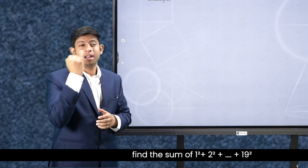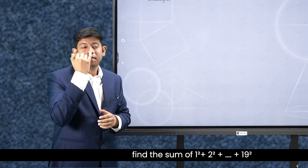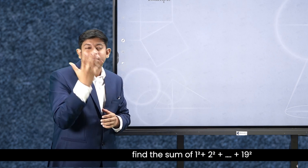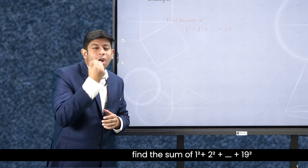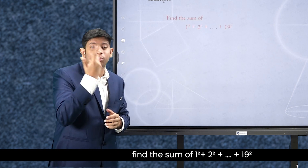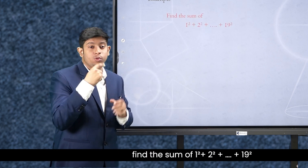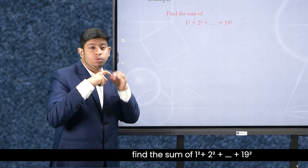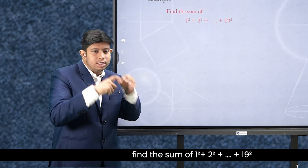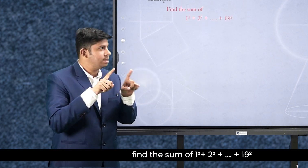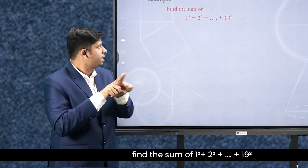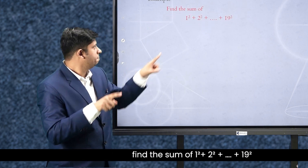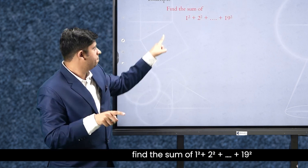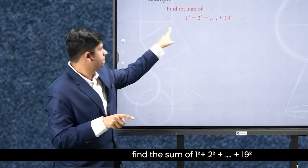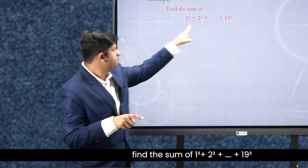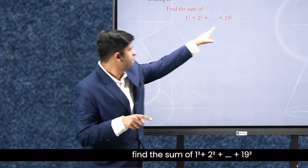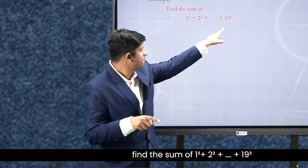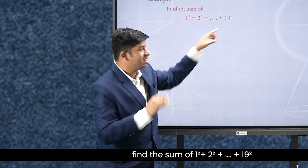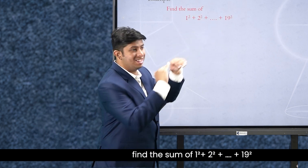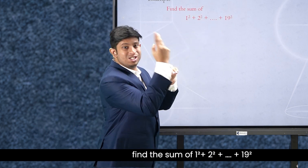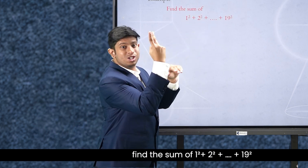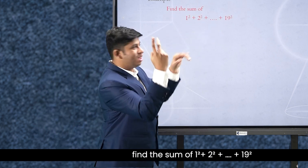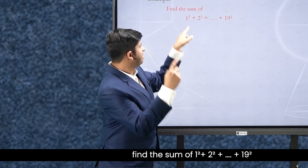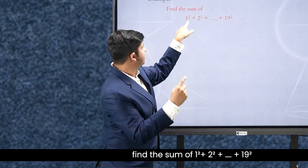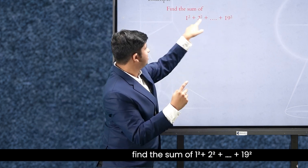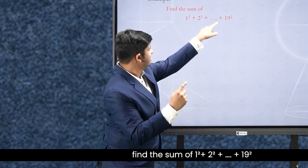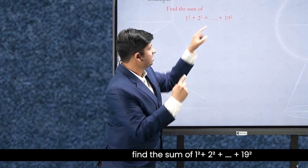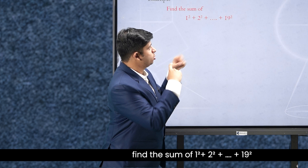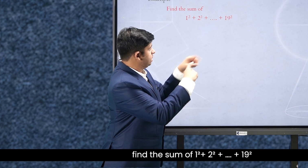Find the sum of 1 square plus 2 square plus so on plus 19 square.